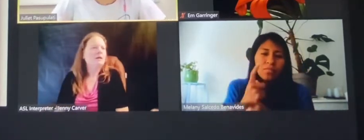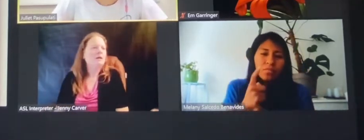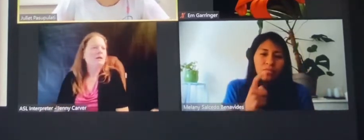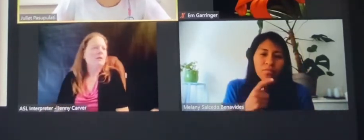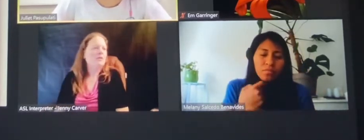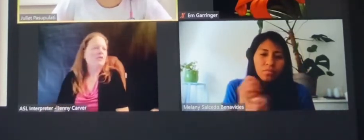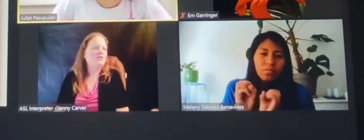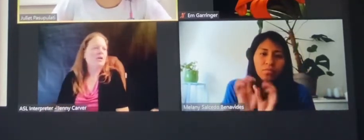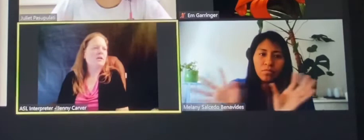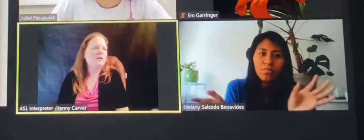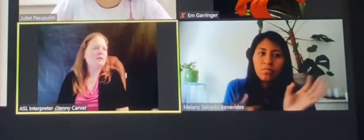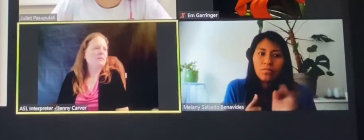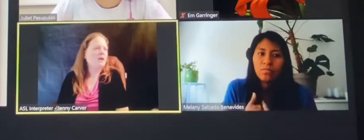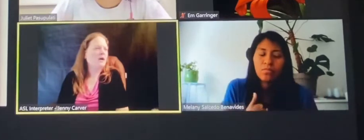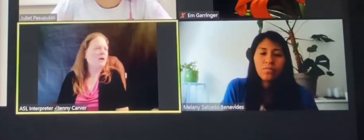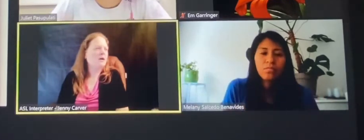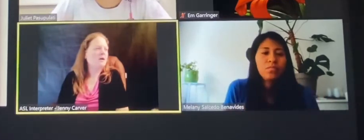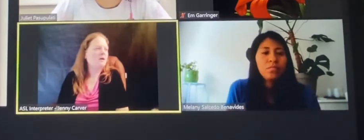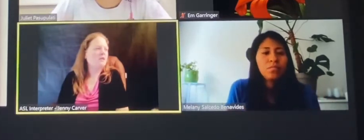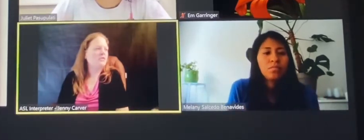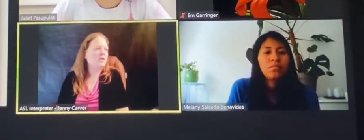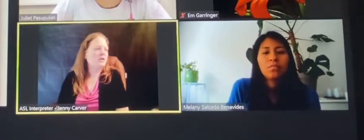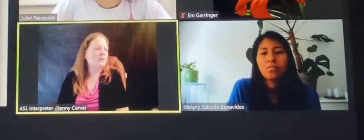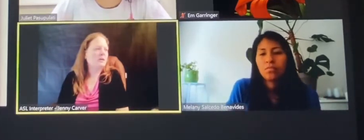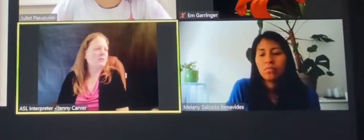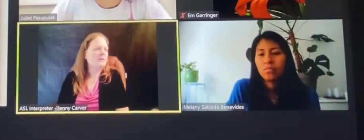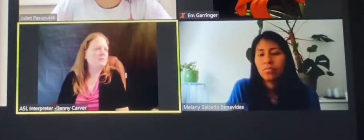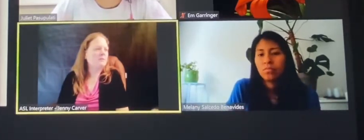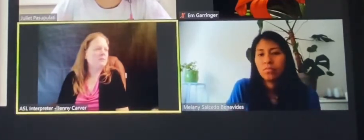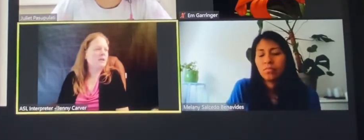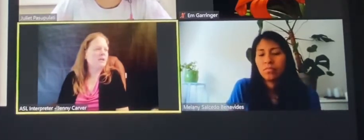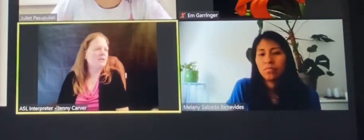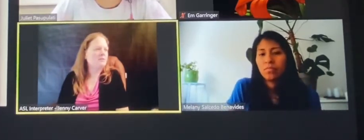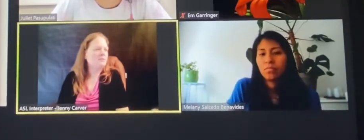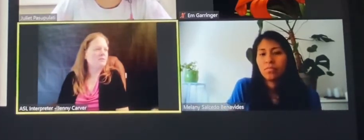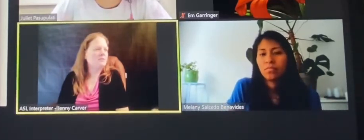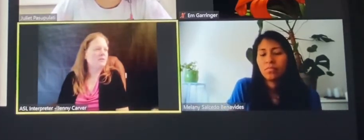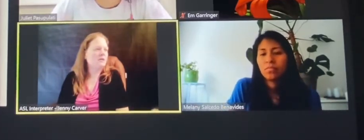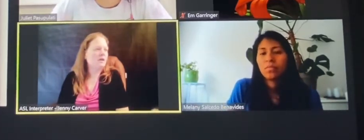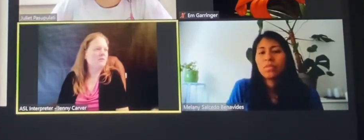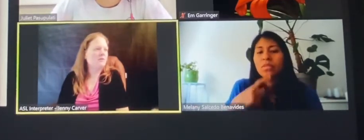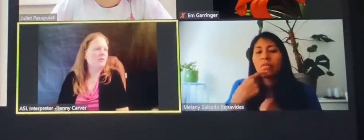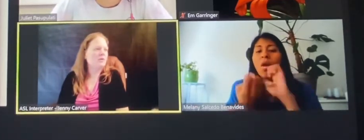It's talking about people, not animals, right? Just so I can understand.